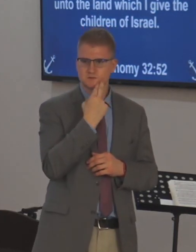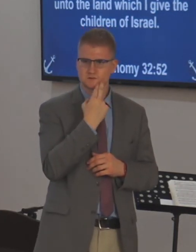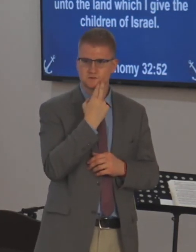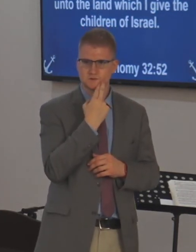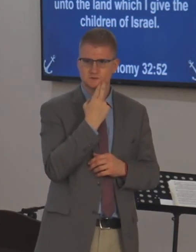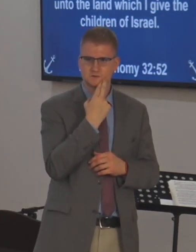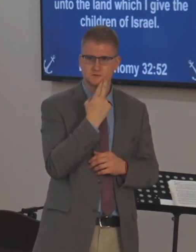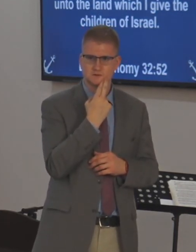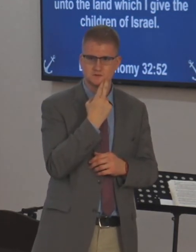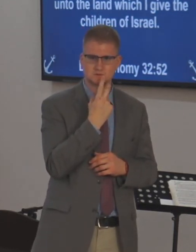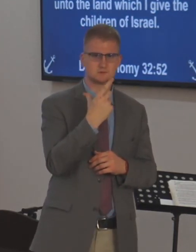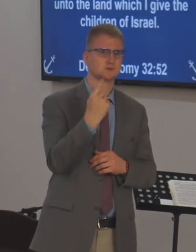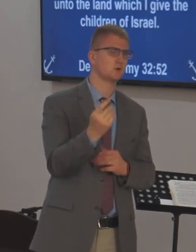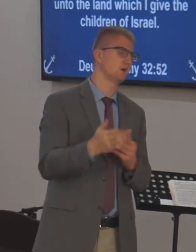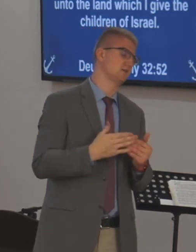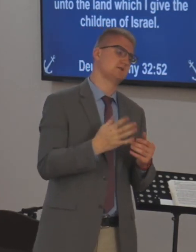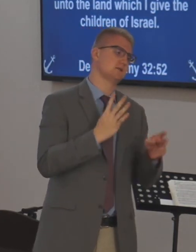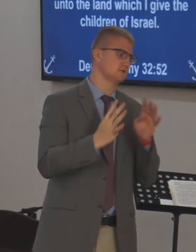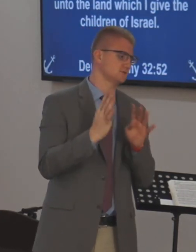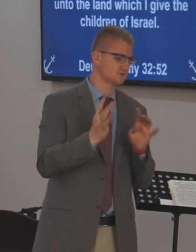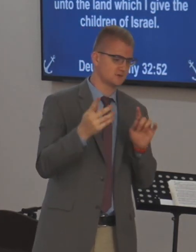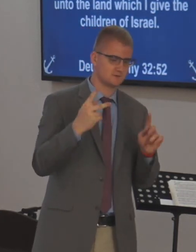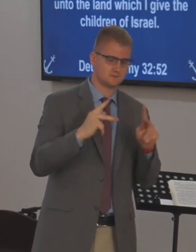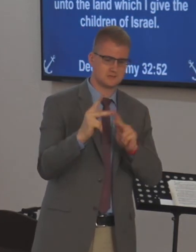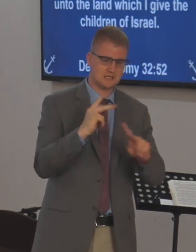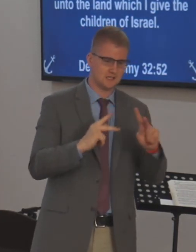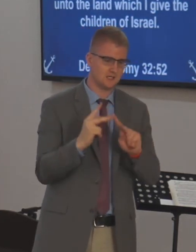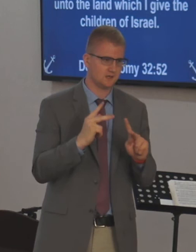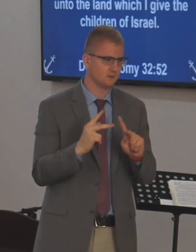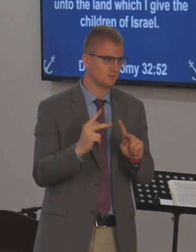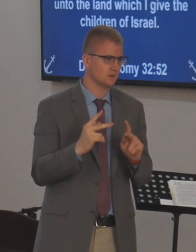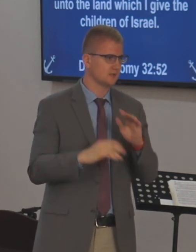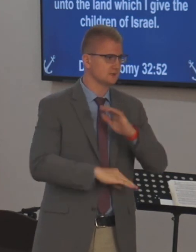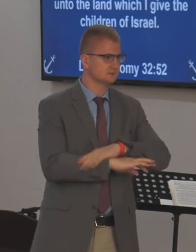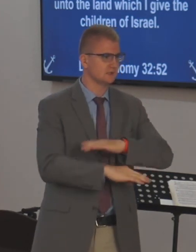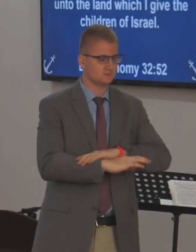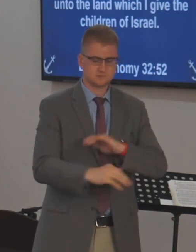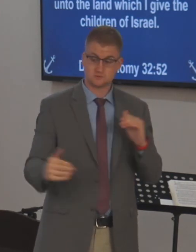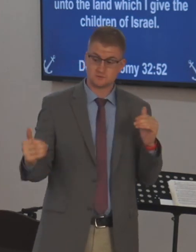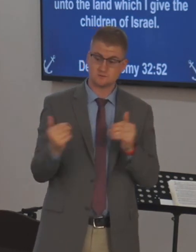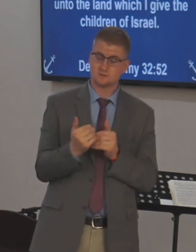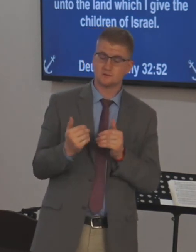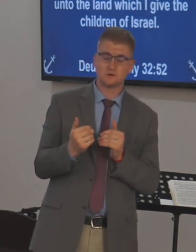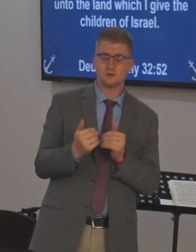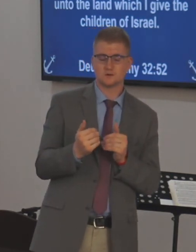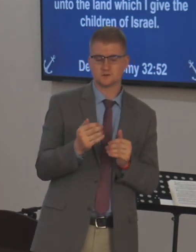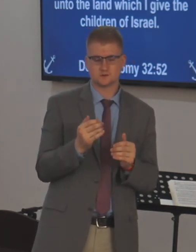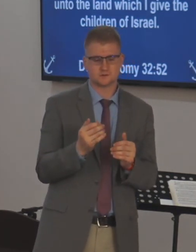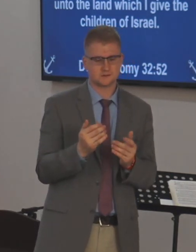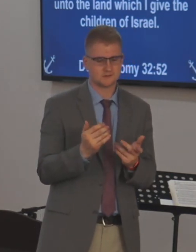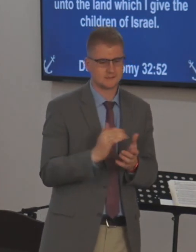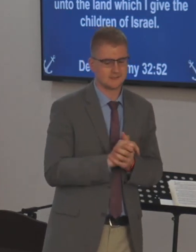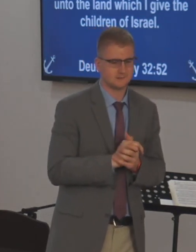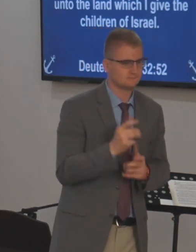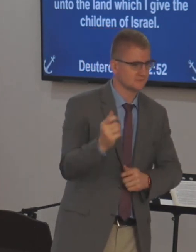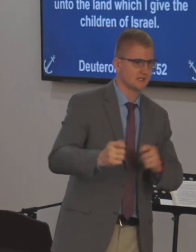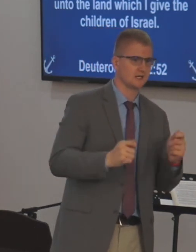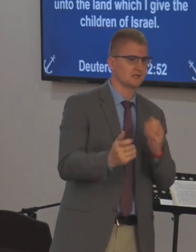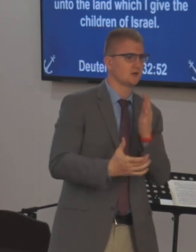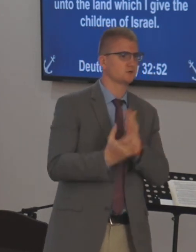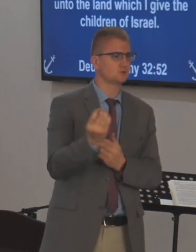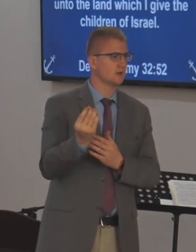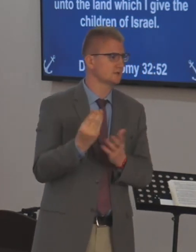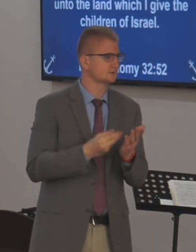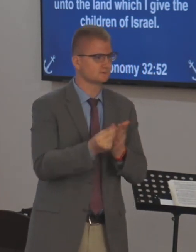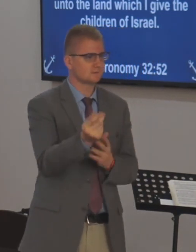go where, you know, it's easy to talk to people. The tables are close. And we get to know the waitresses, and we hand out tracts to the waitresses. We buy